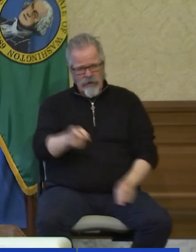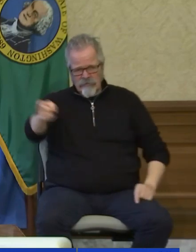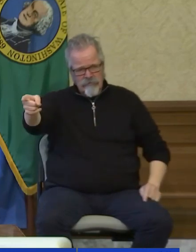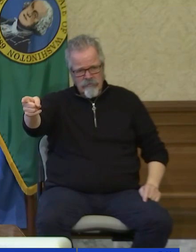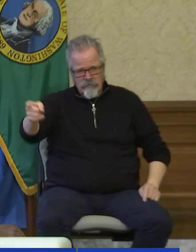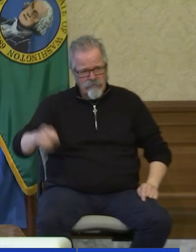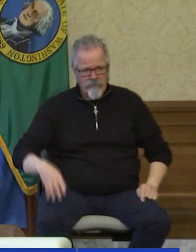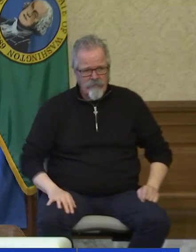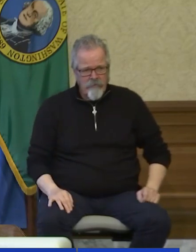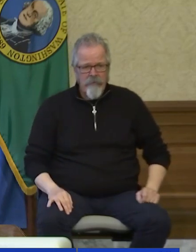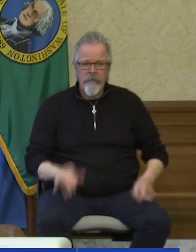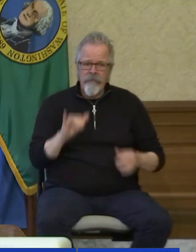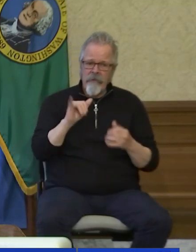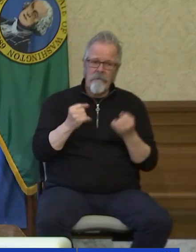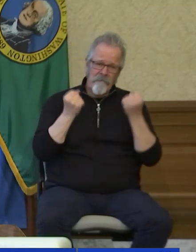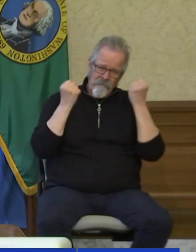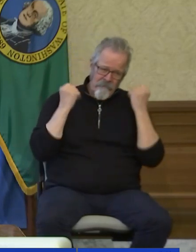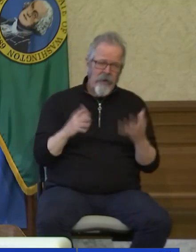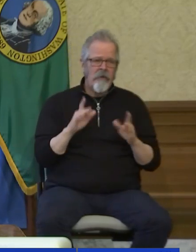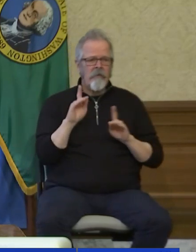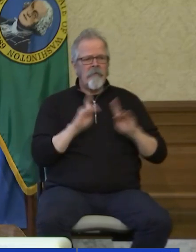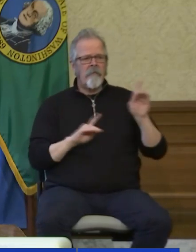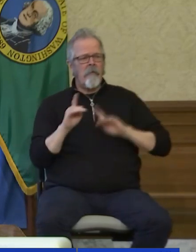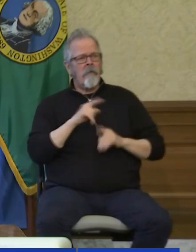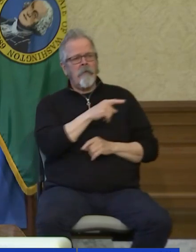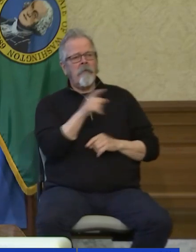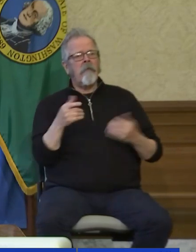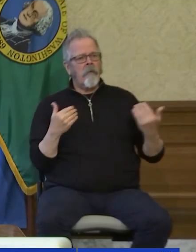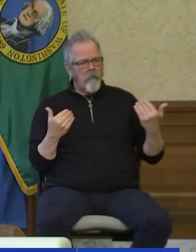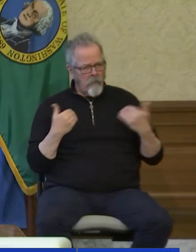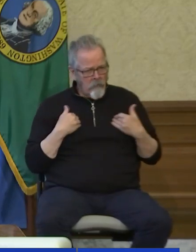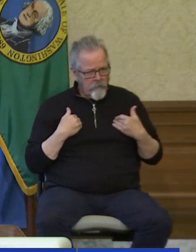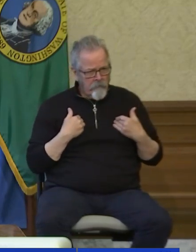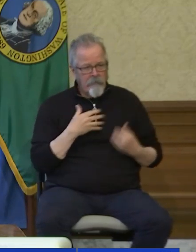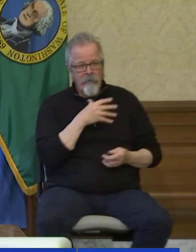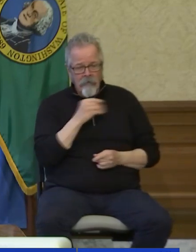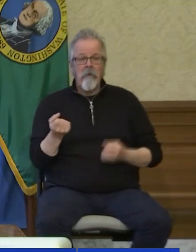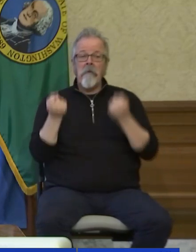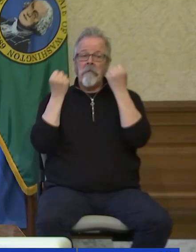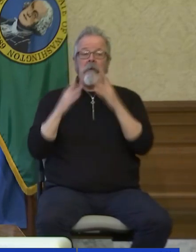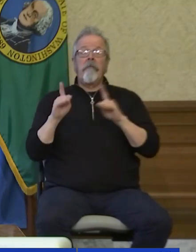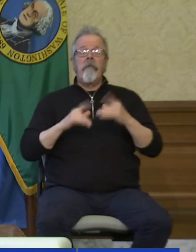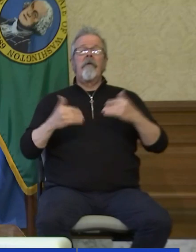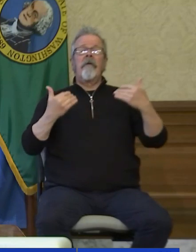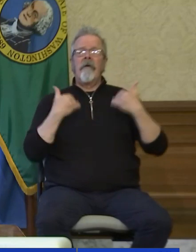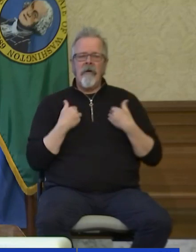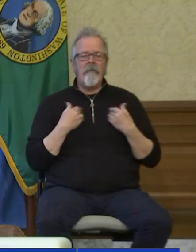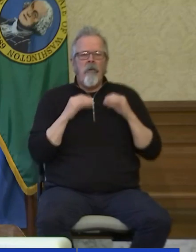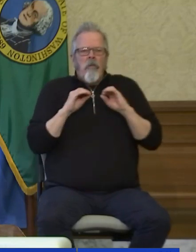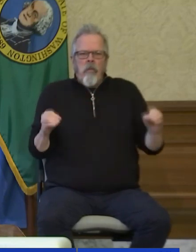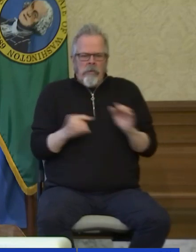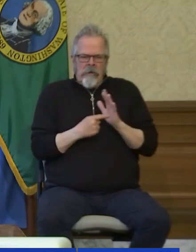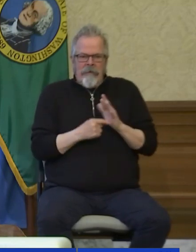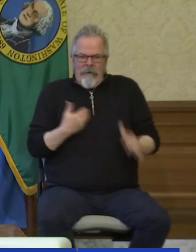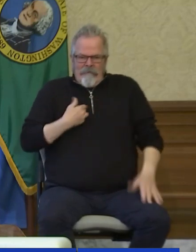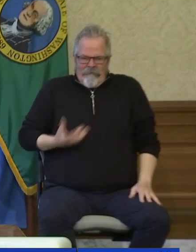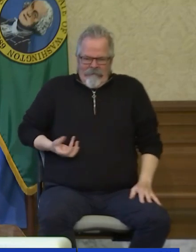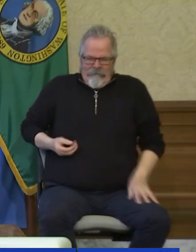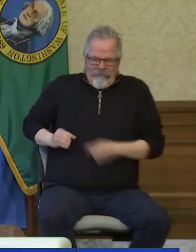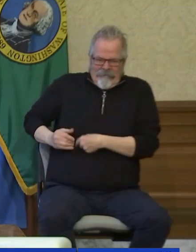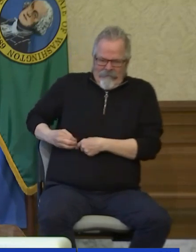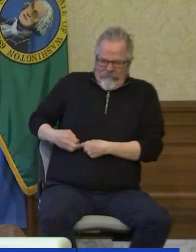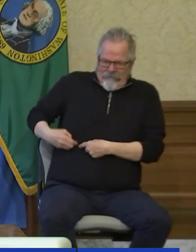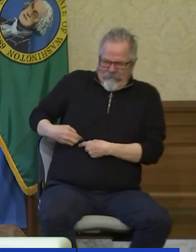need to do this to stay healthy and keep us all safe. So we'll be, as the governor said,